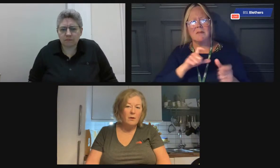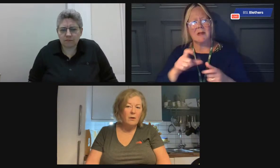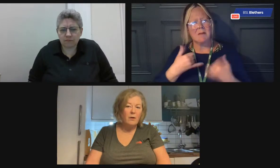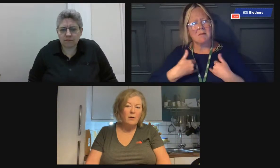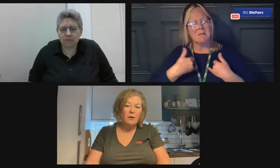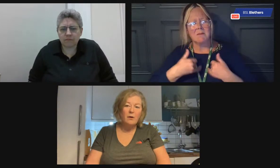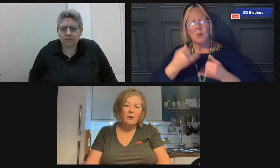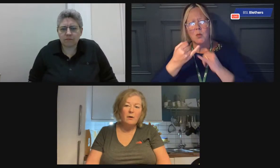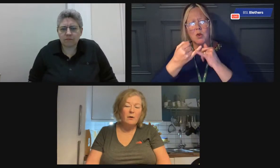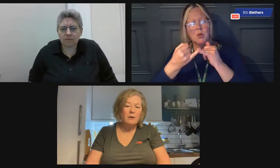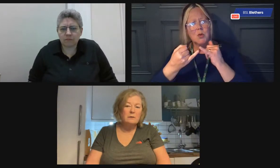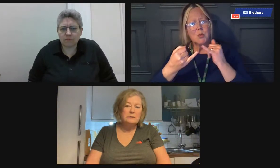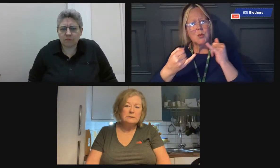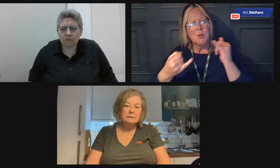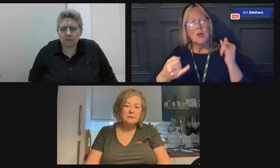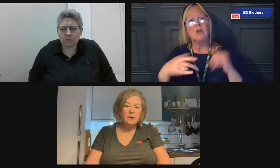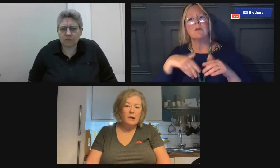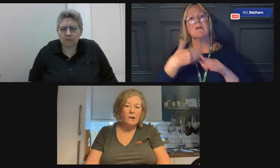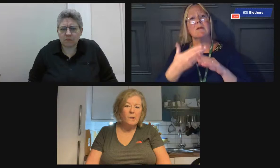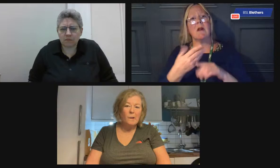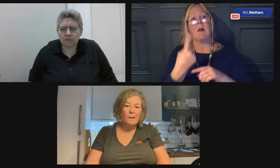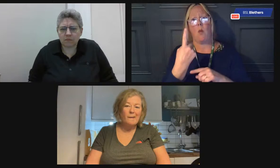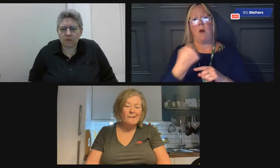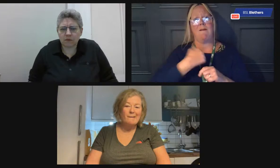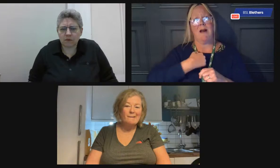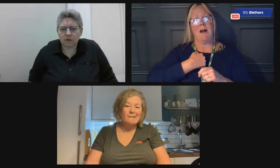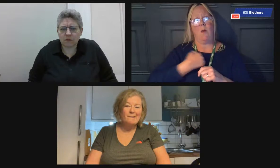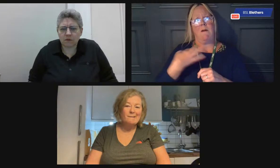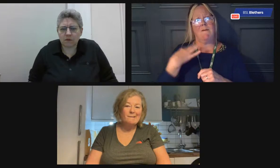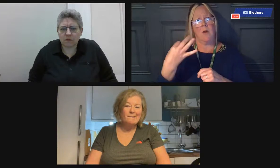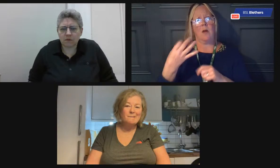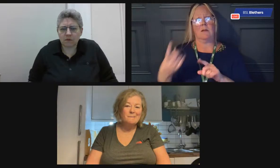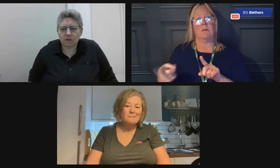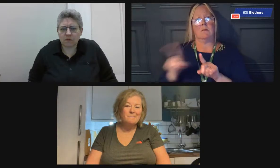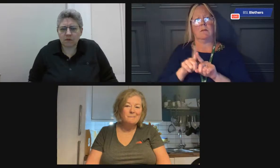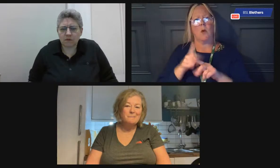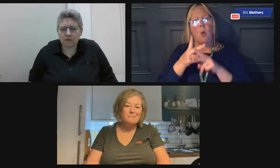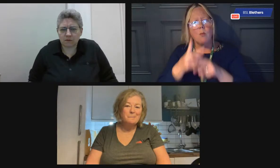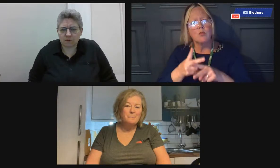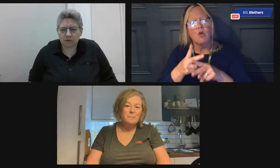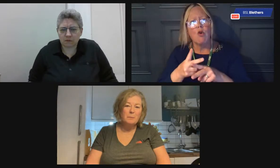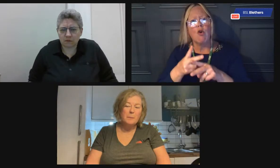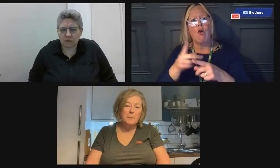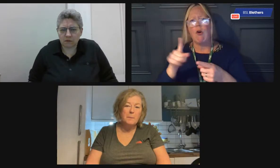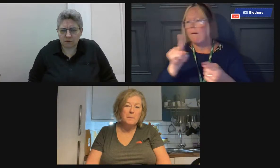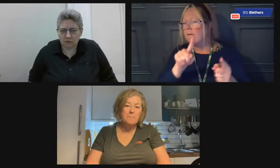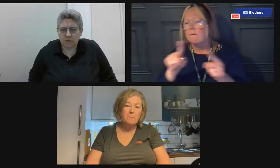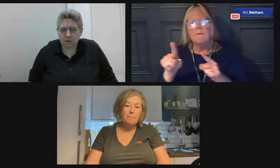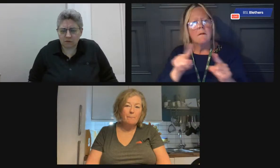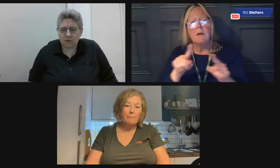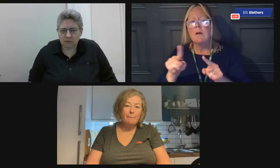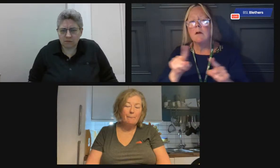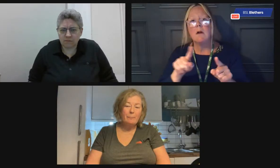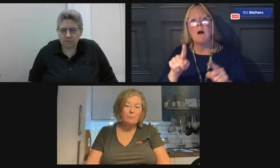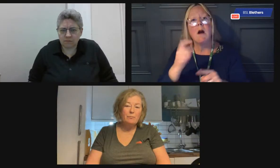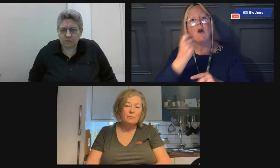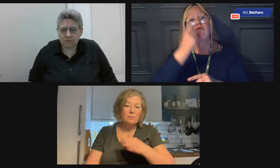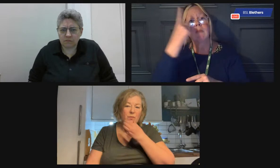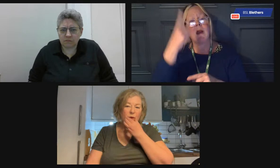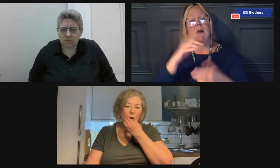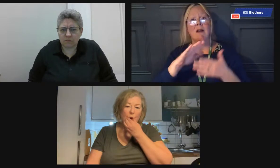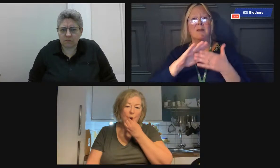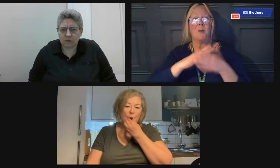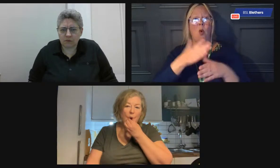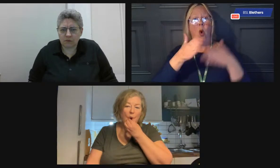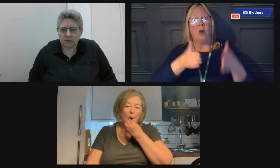for treatment, but realized they were feeling worse and worse and worse. And it wasn't until one of our volunteers